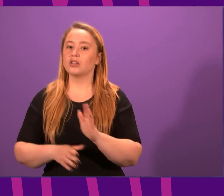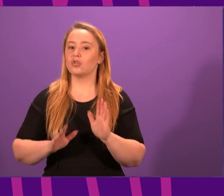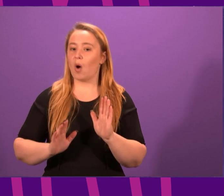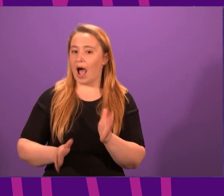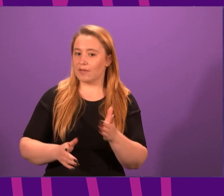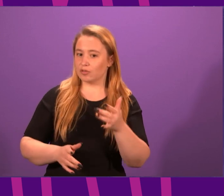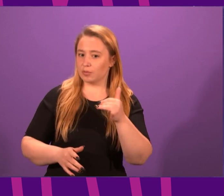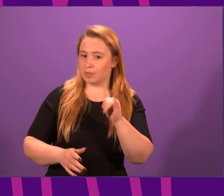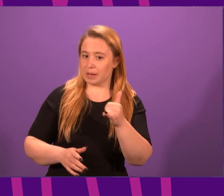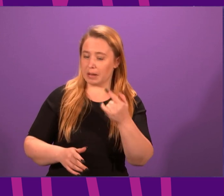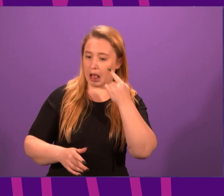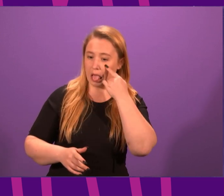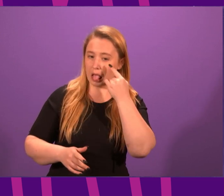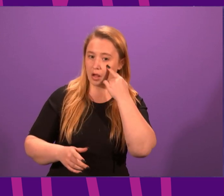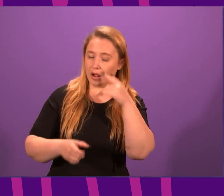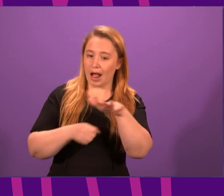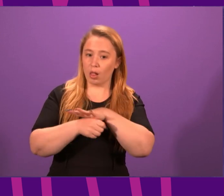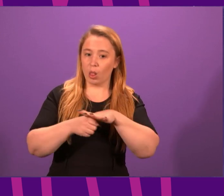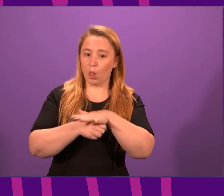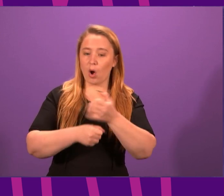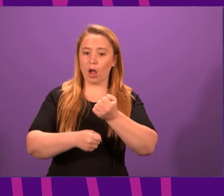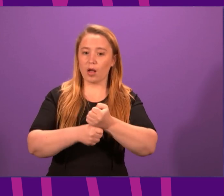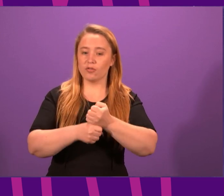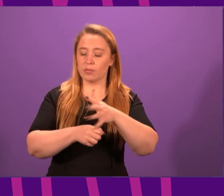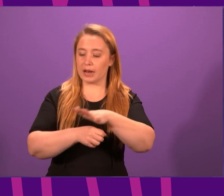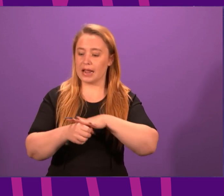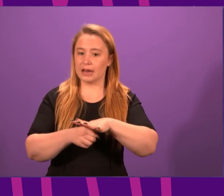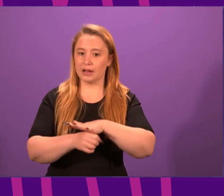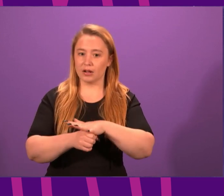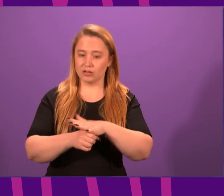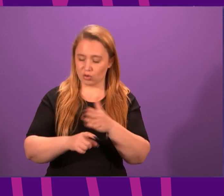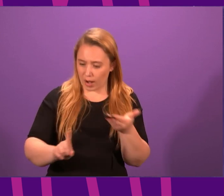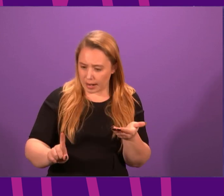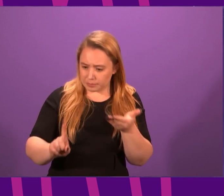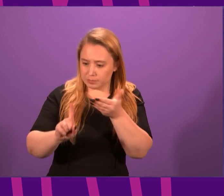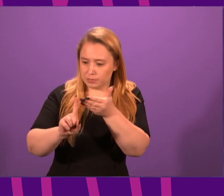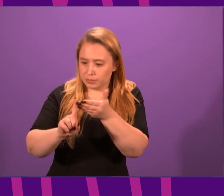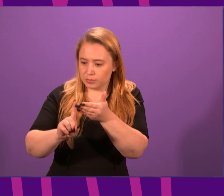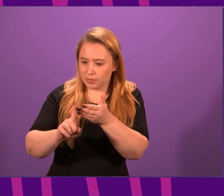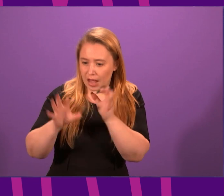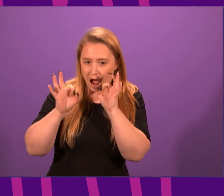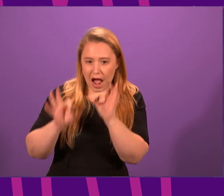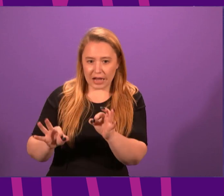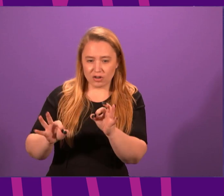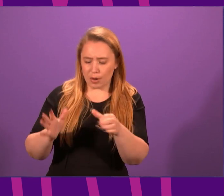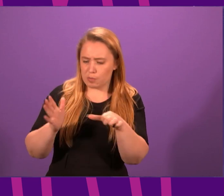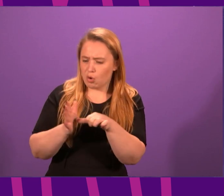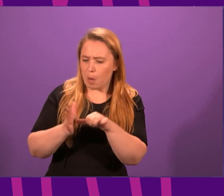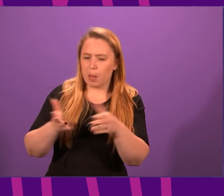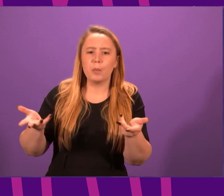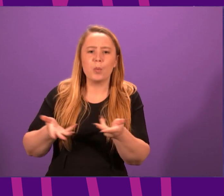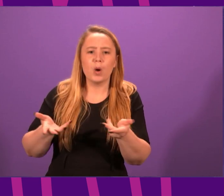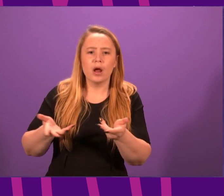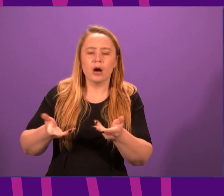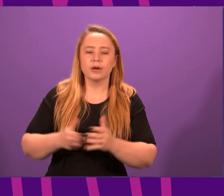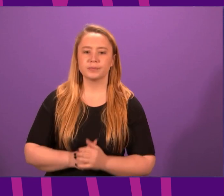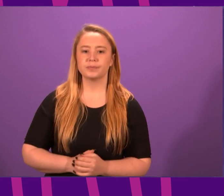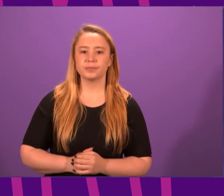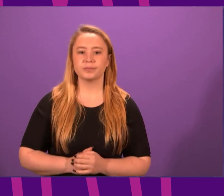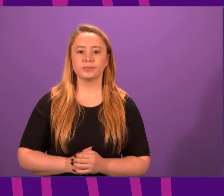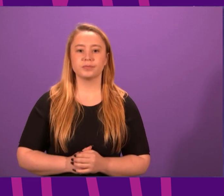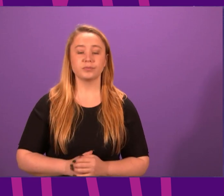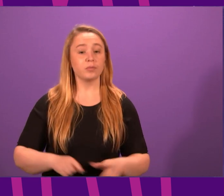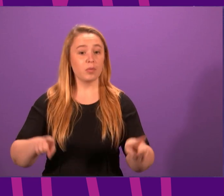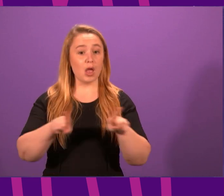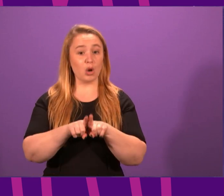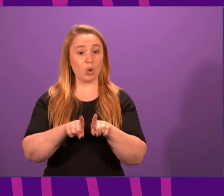the local government area where we can pinpoint more accurately where the real problems exist. And I also